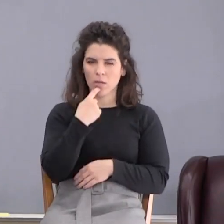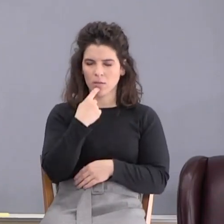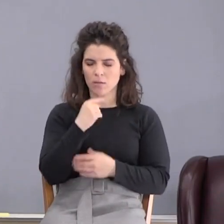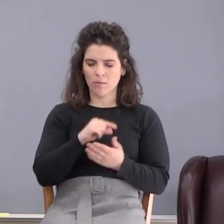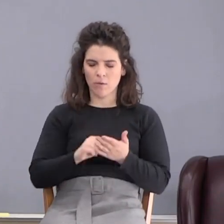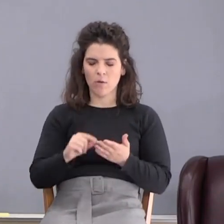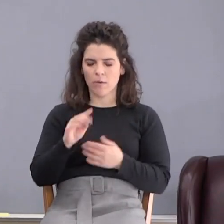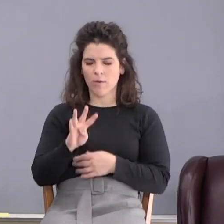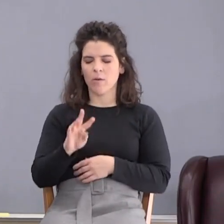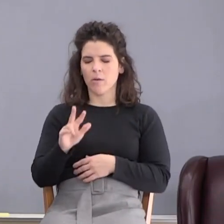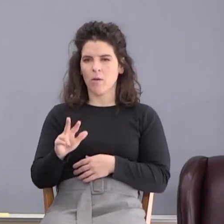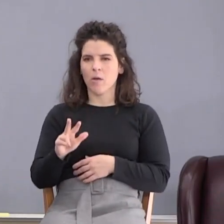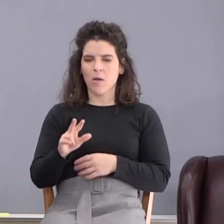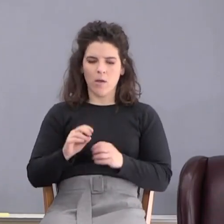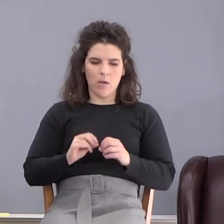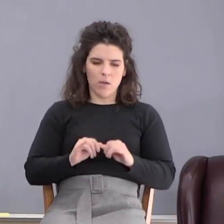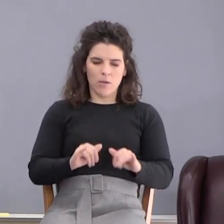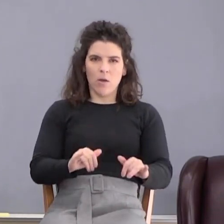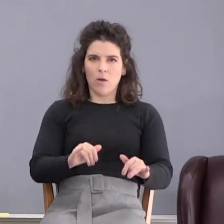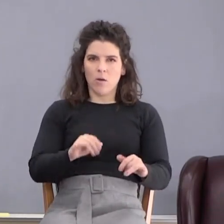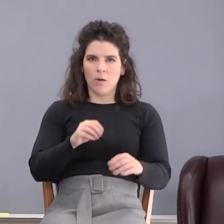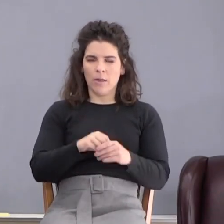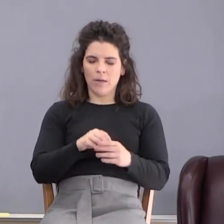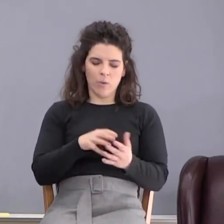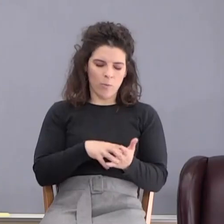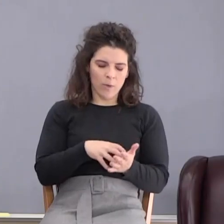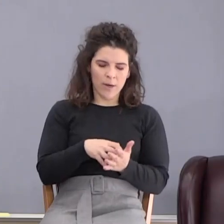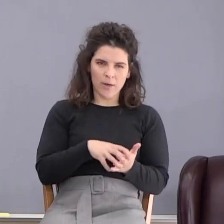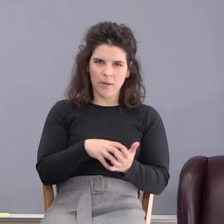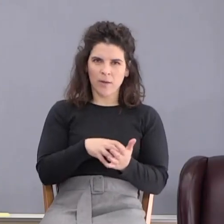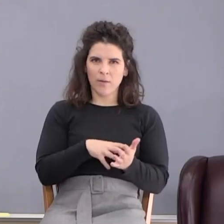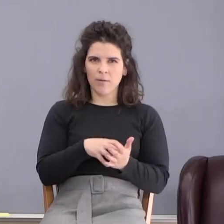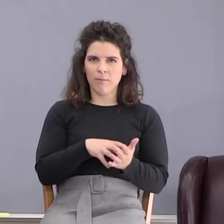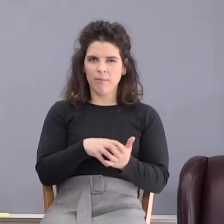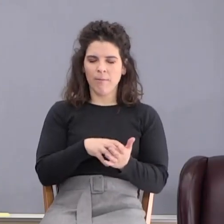in verse 43, it is sown in weakness.